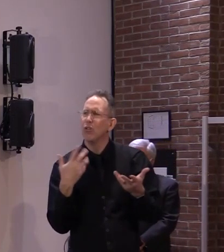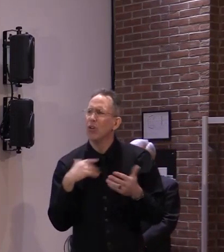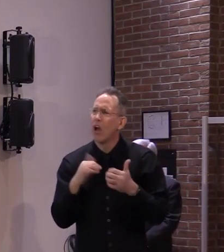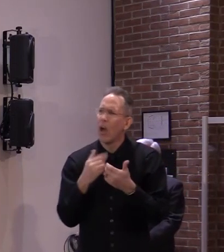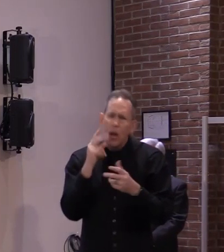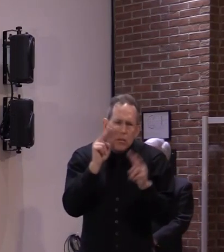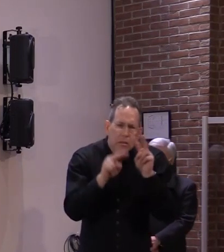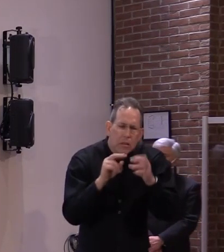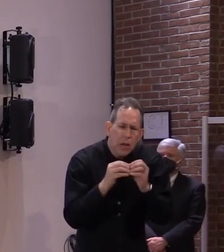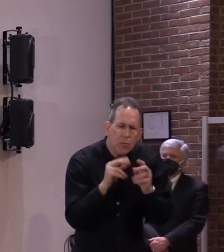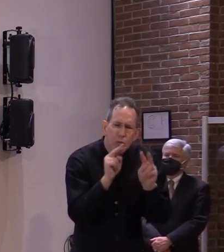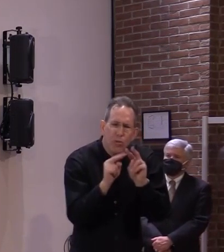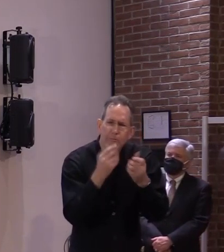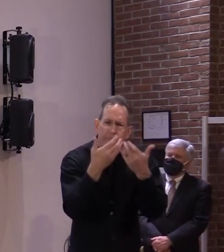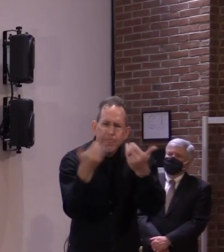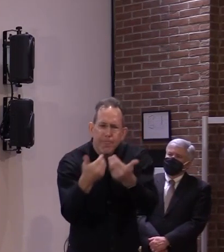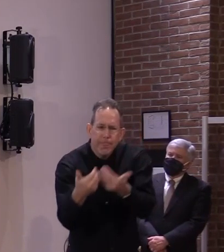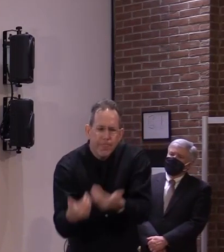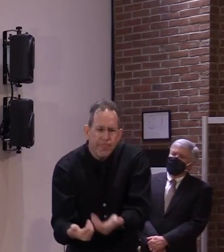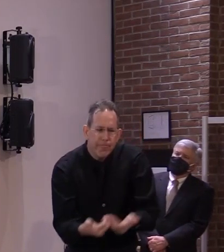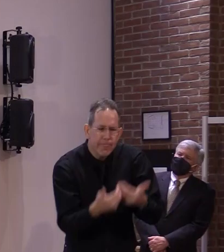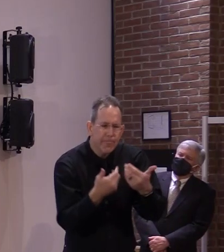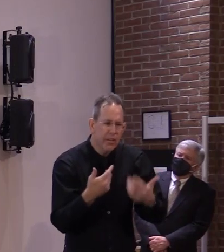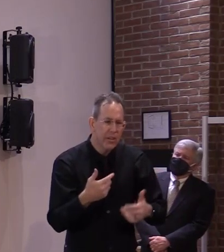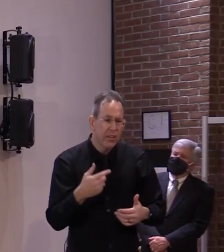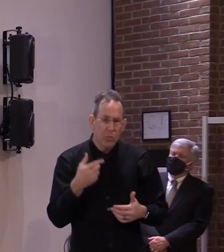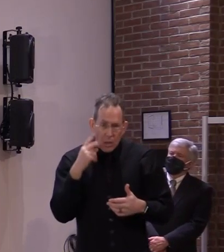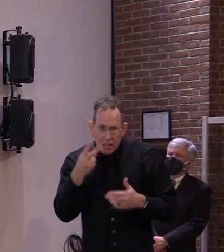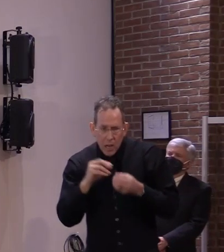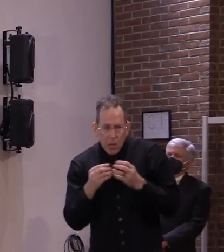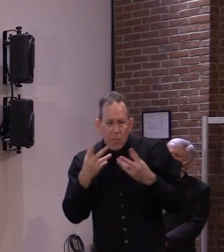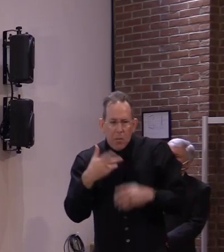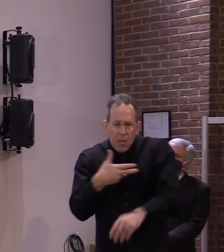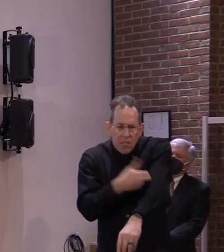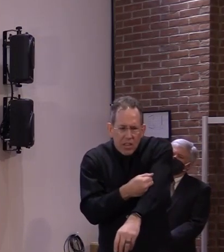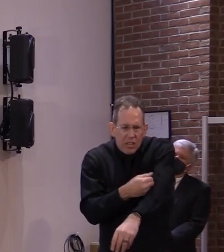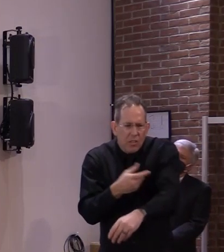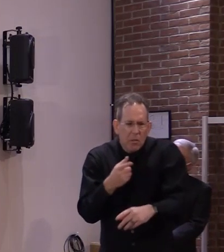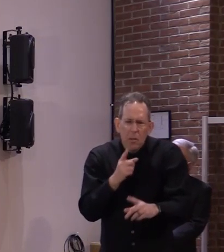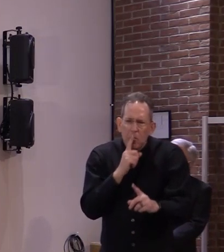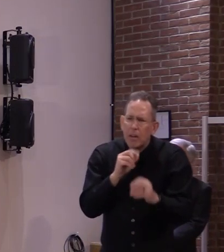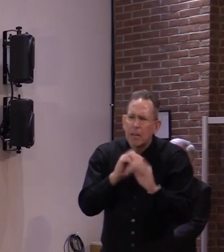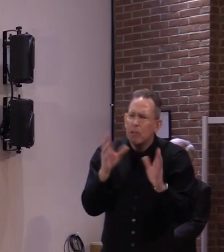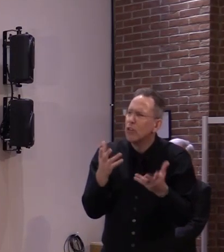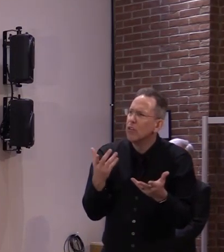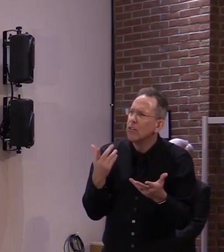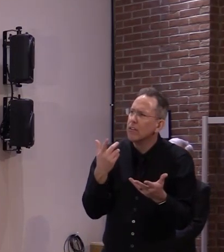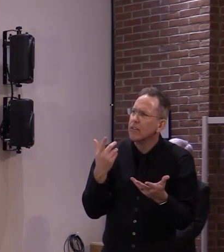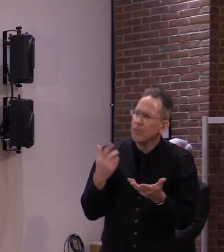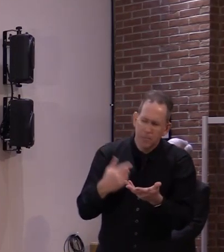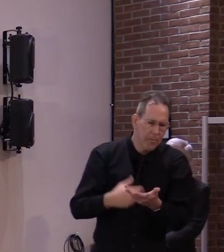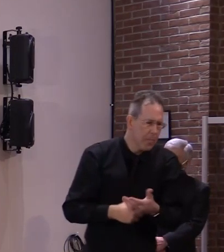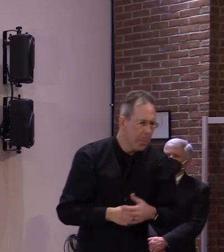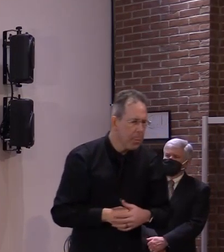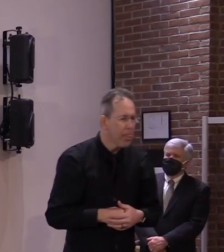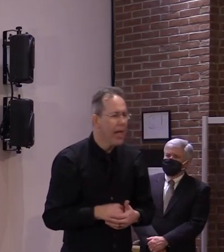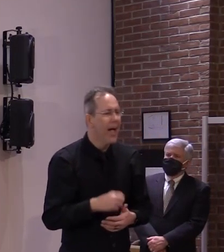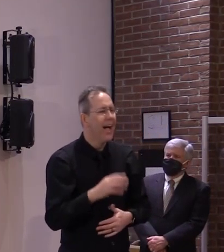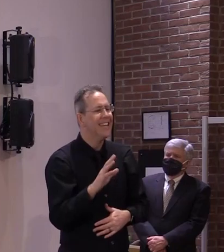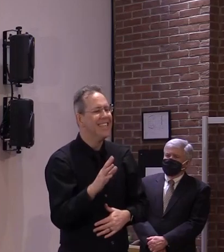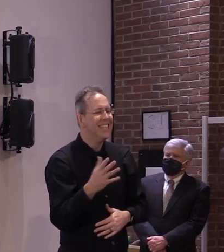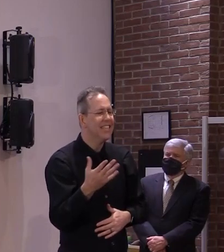which would also be nice to have, but, I understand that some of the reporting can be complicated. No, and I can understand where you're